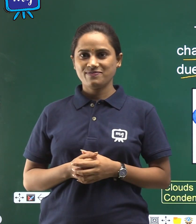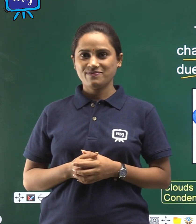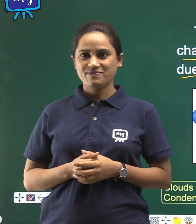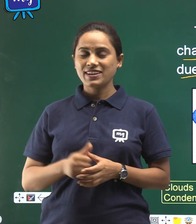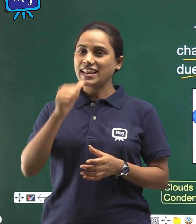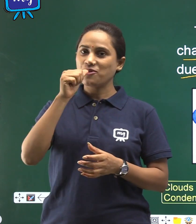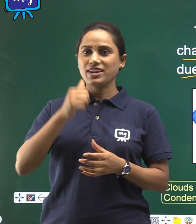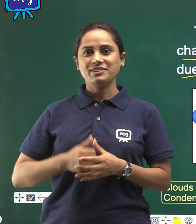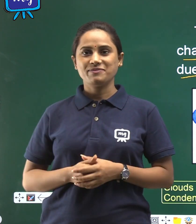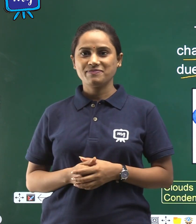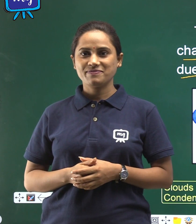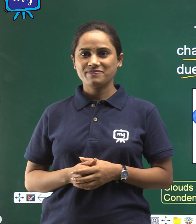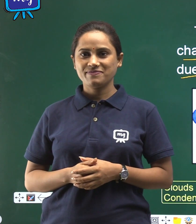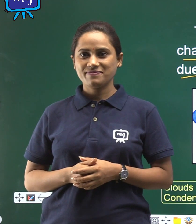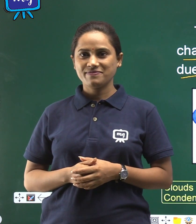liquid.